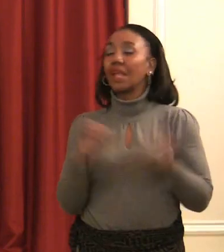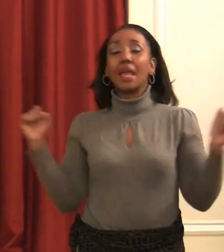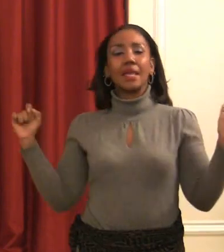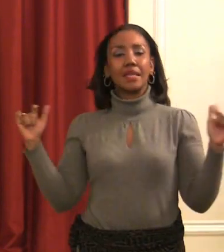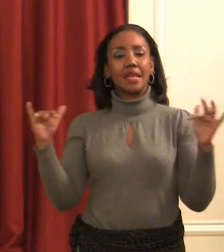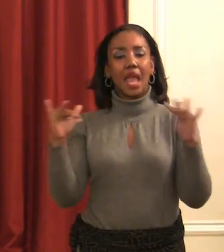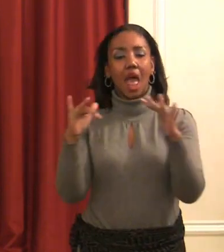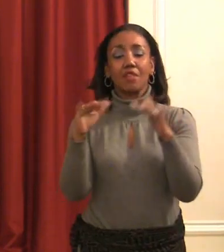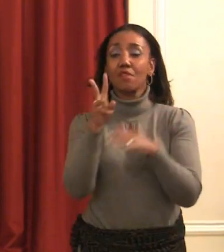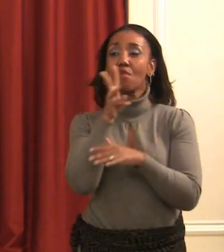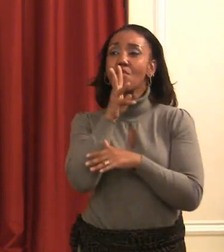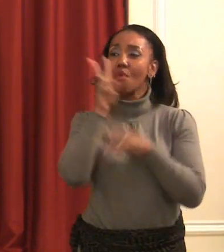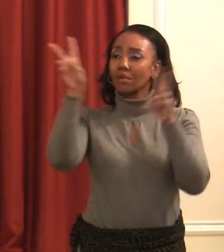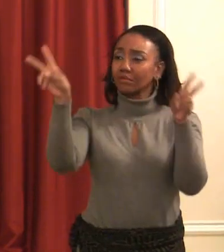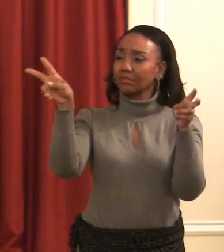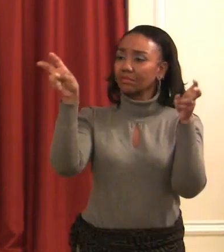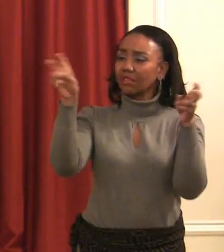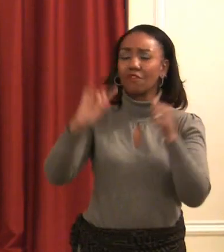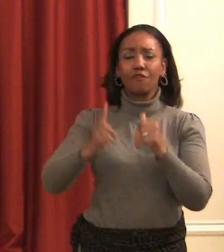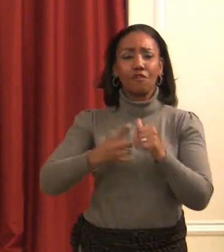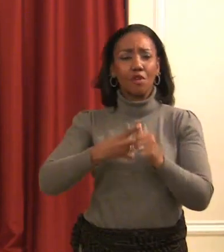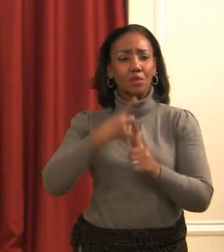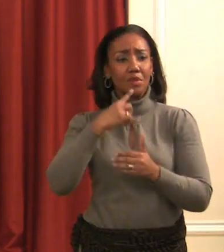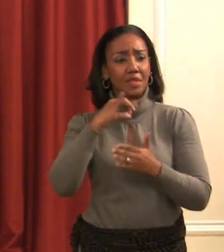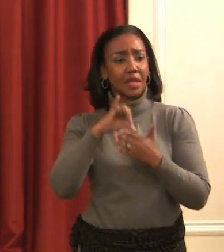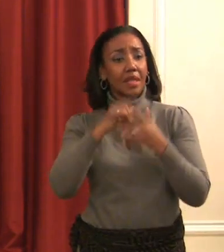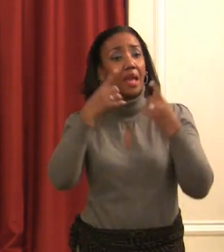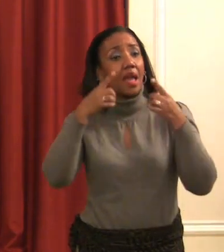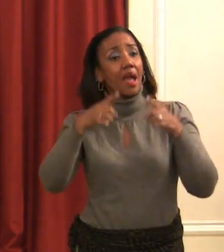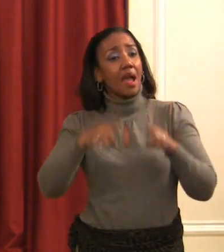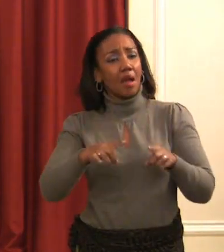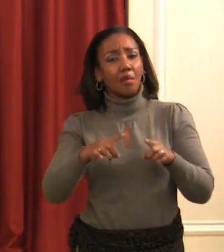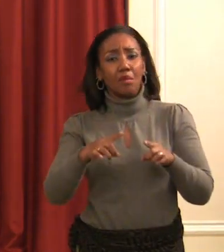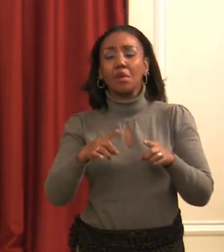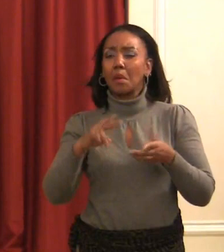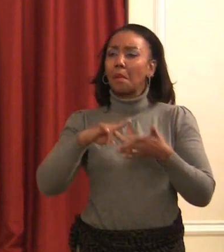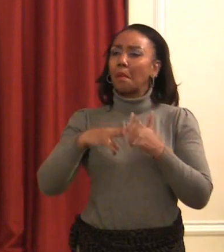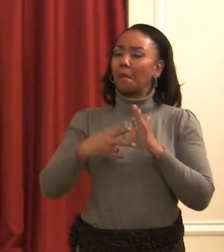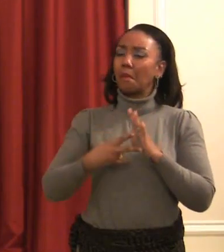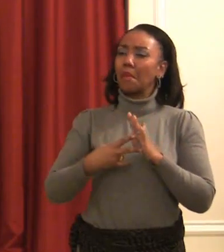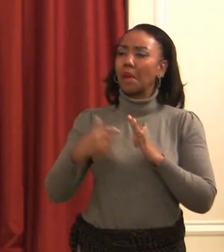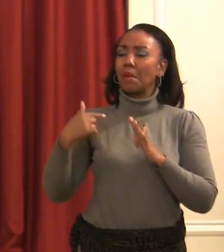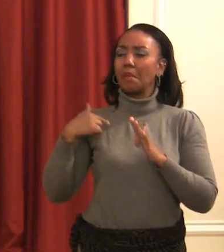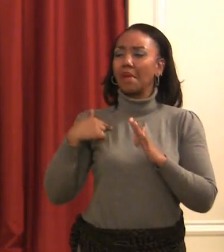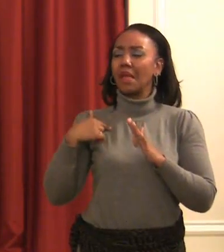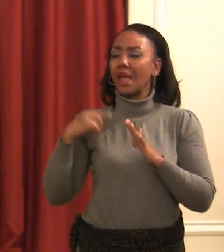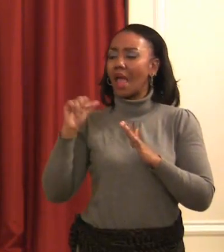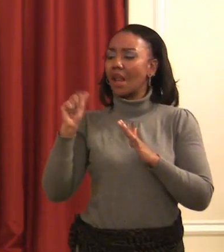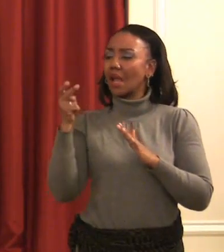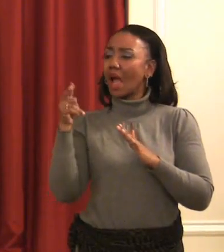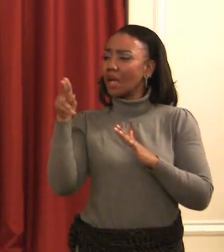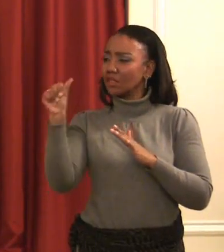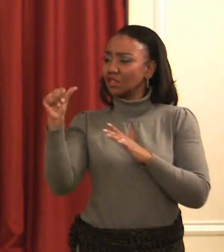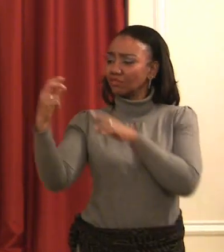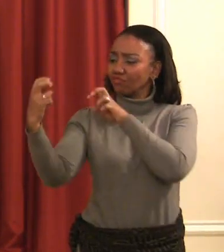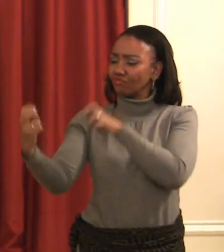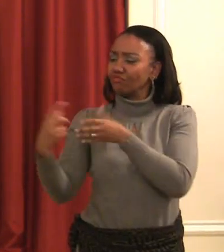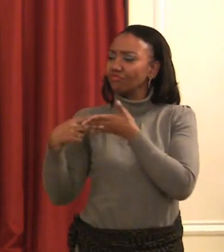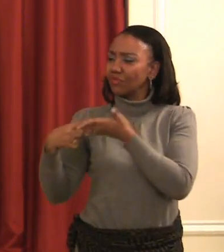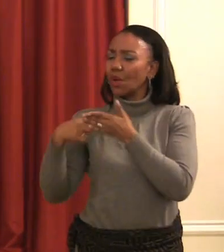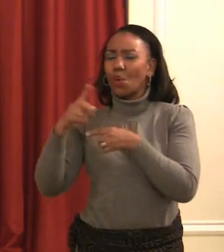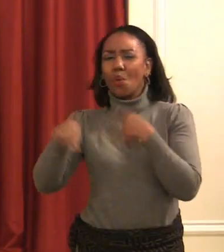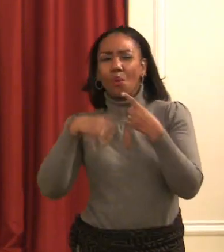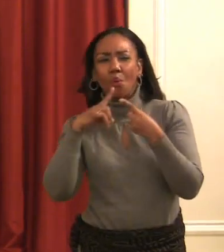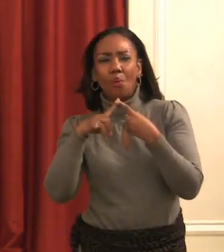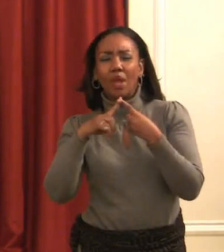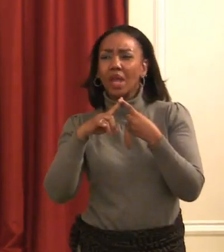gathering of waters. First of all, I want to say that when we, meaning Akashik and I, sat down and decided where and